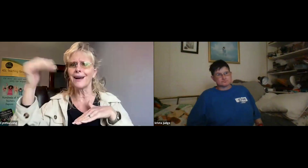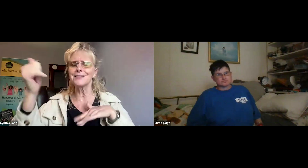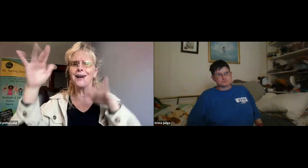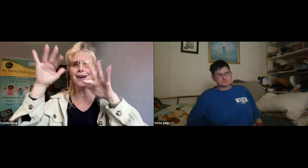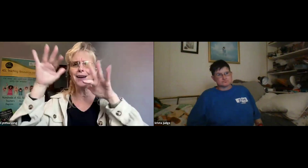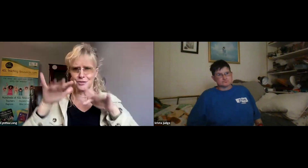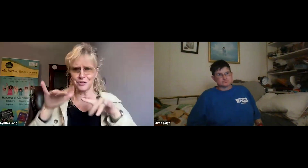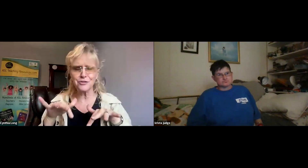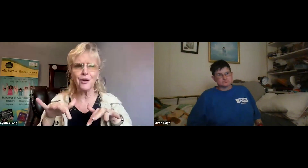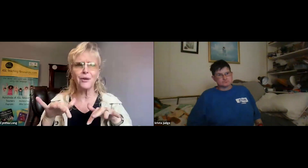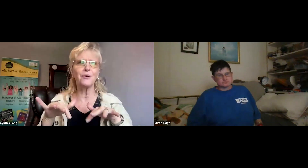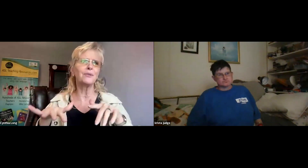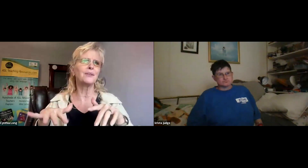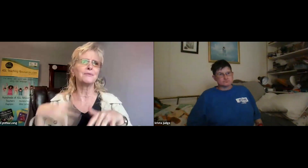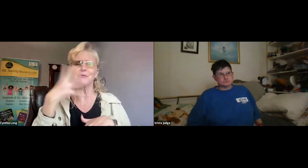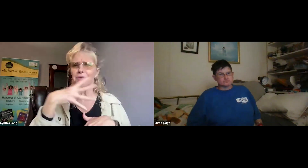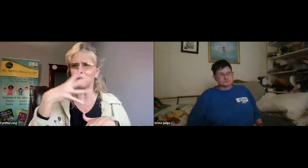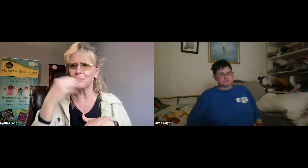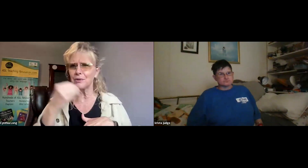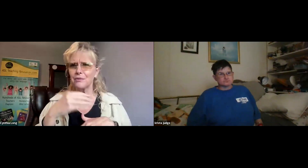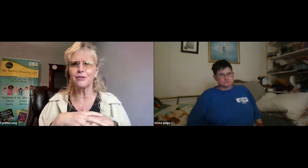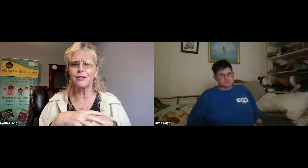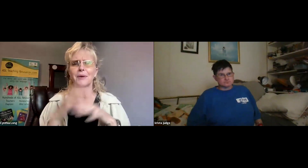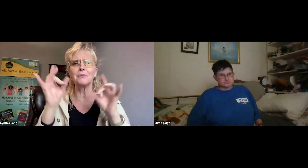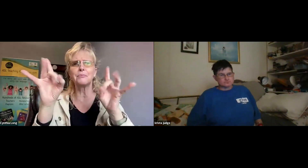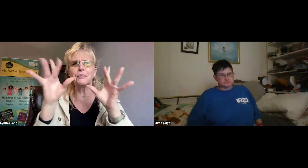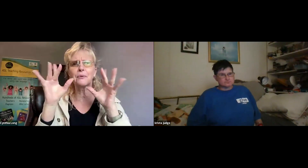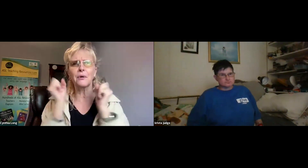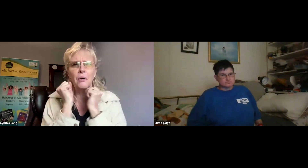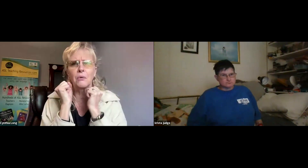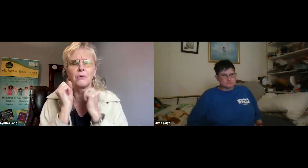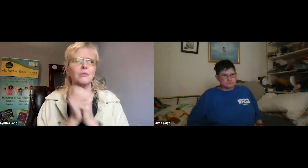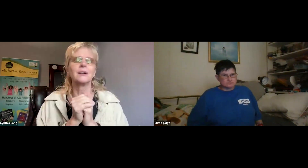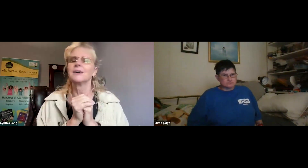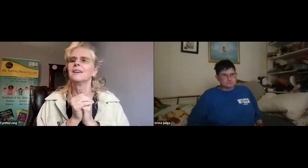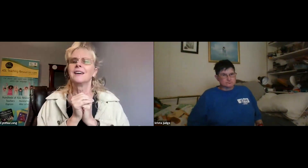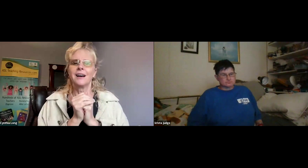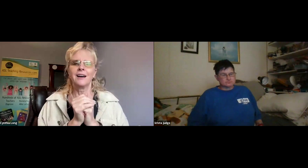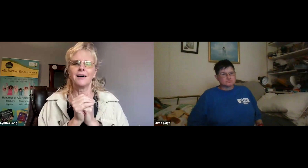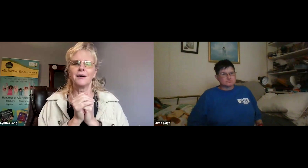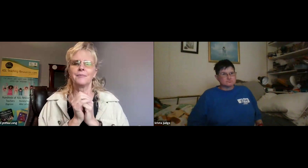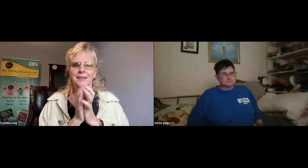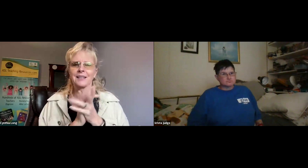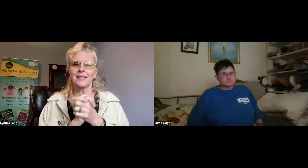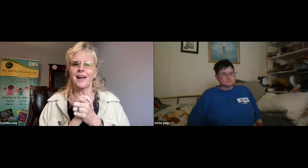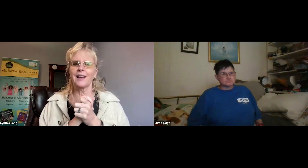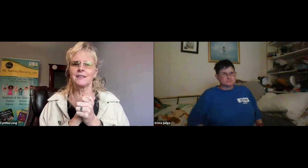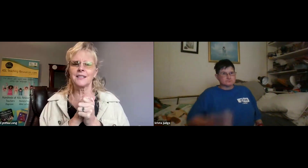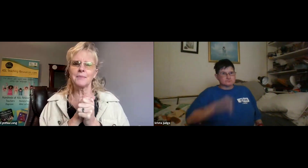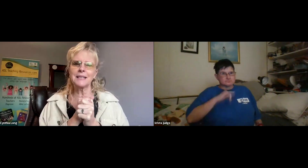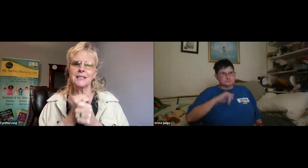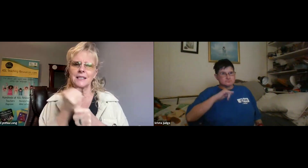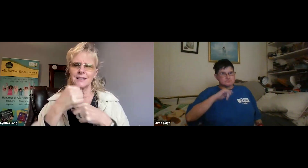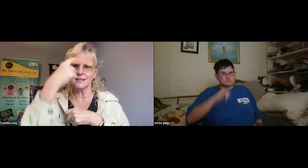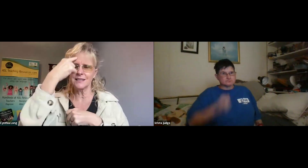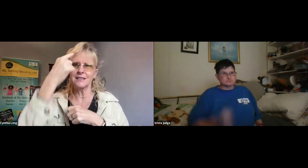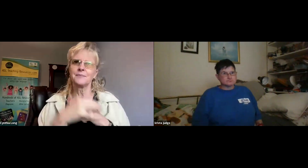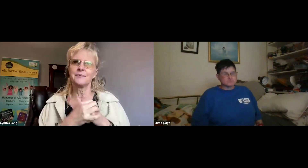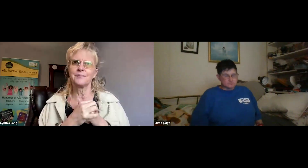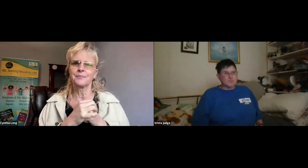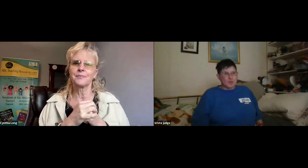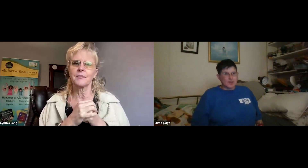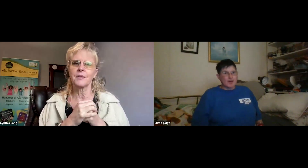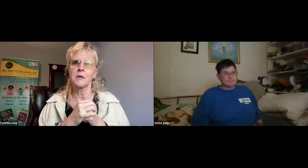I walked outside. It snowed. It was really beautiful, but too cold. Like that. Does that make